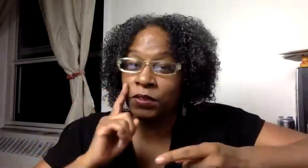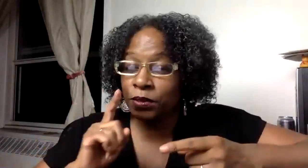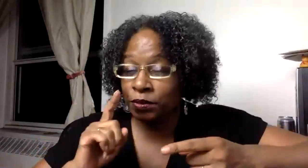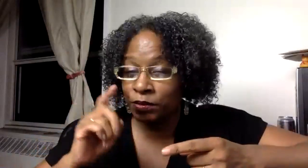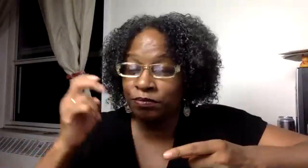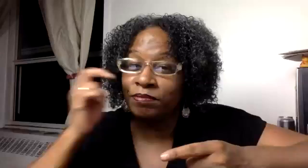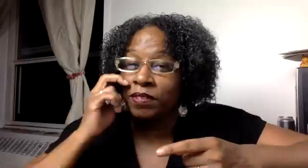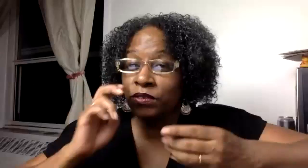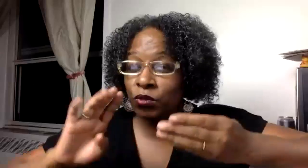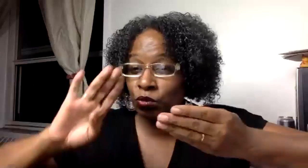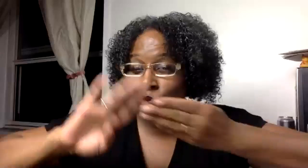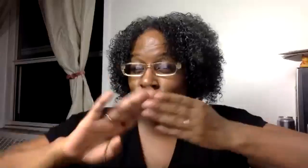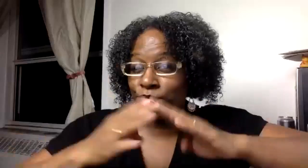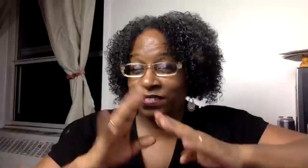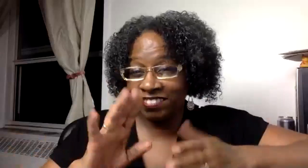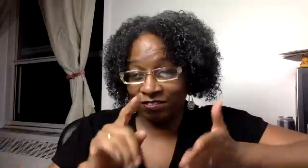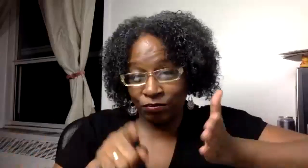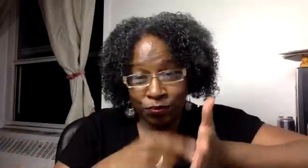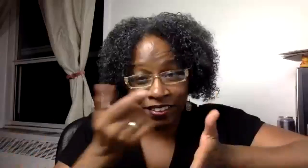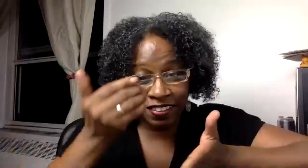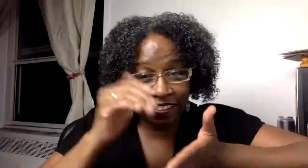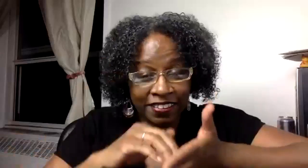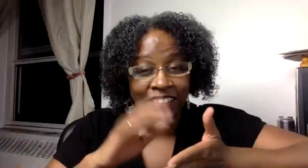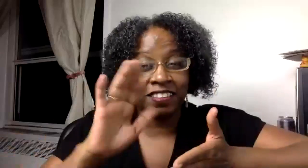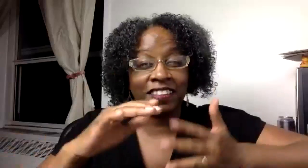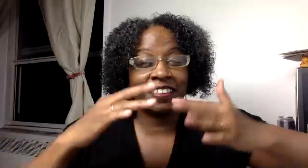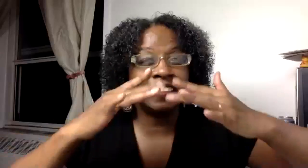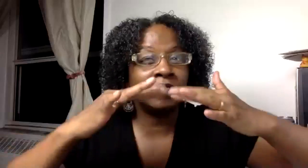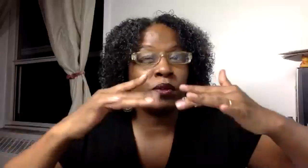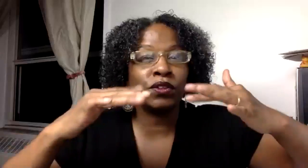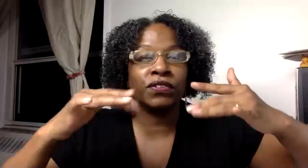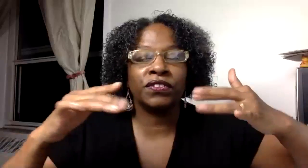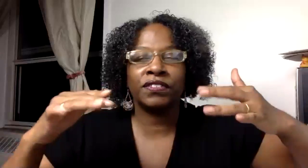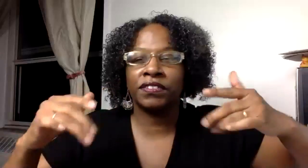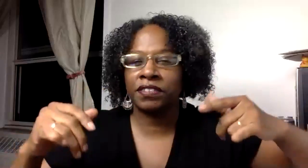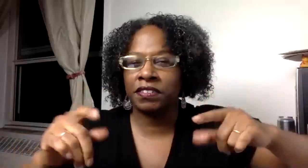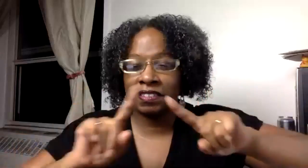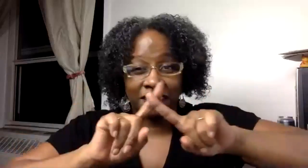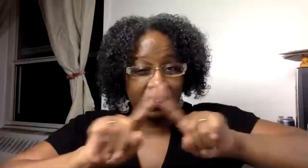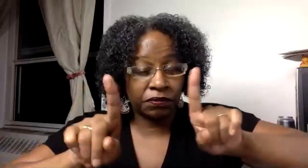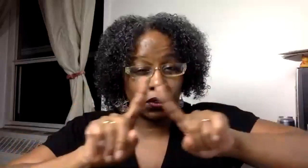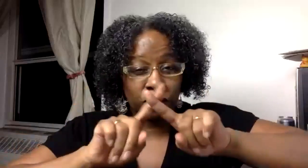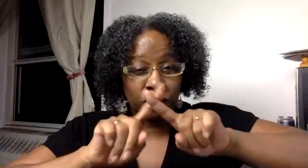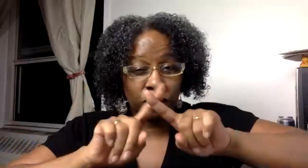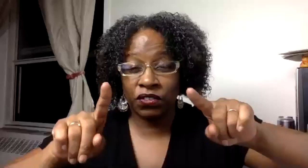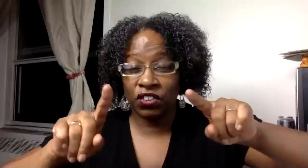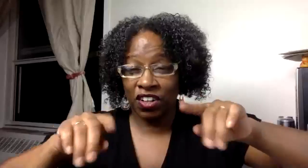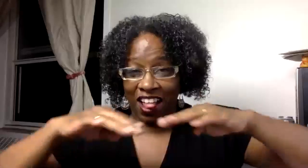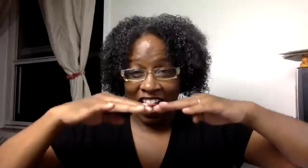off. Deaf Mama, computer audio muted, video on. Diane Smith, computer audio